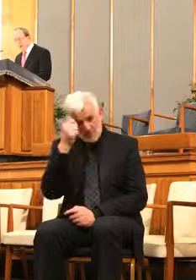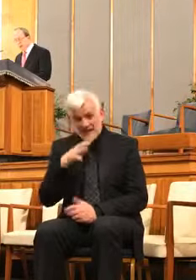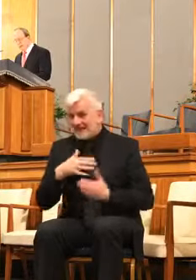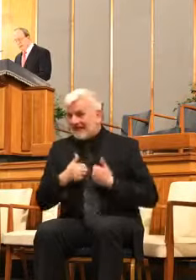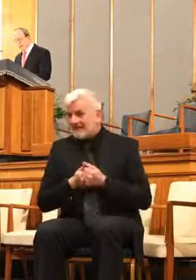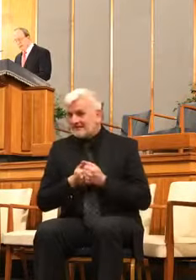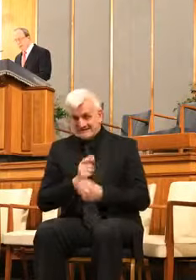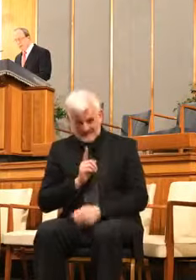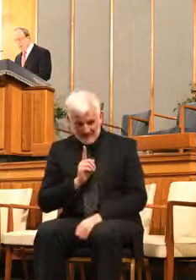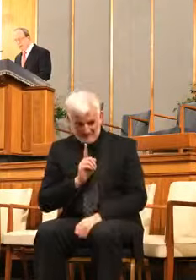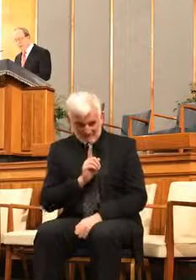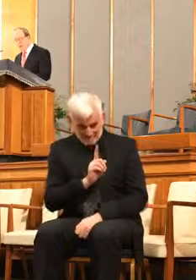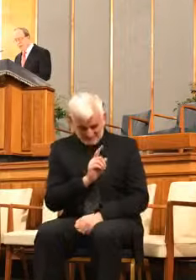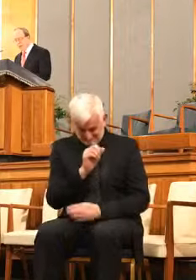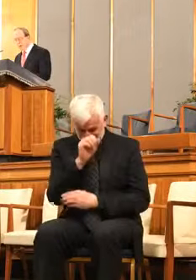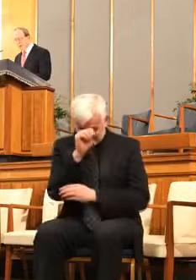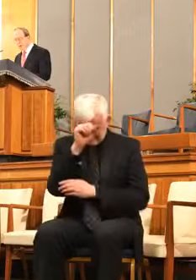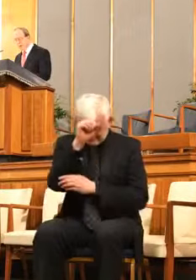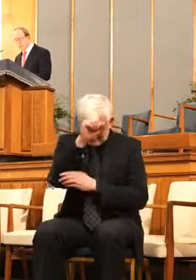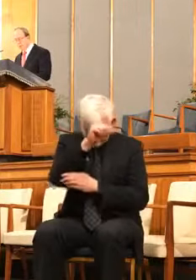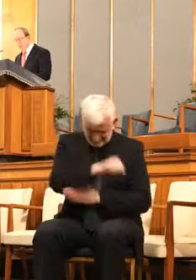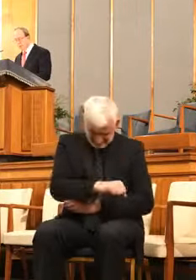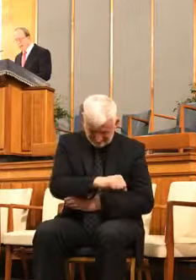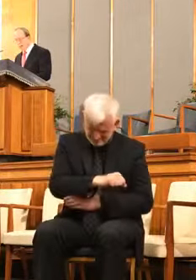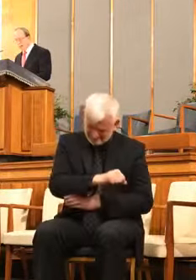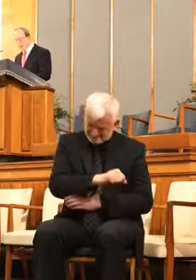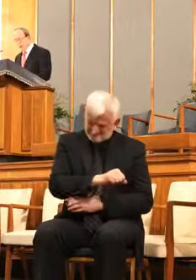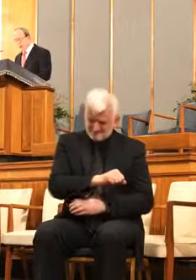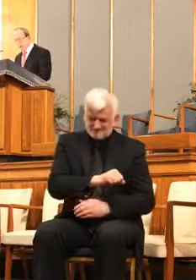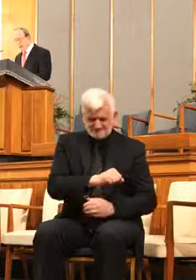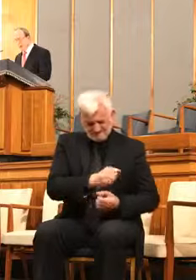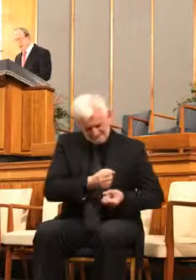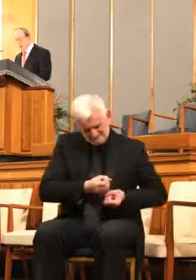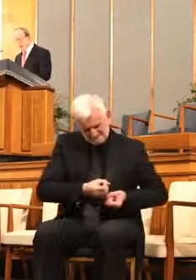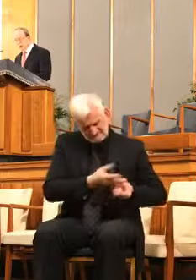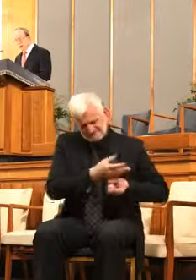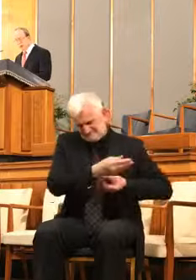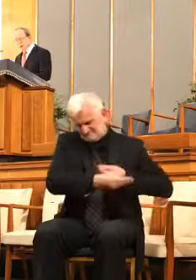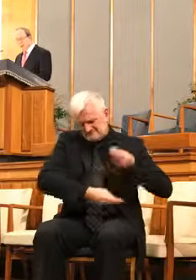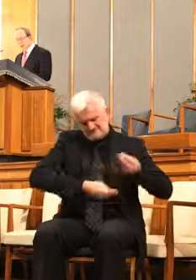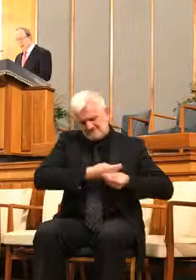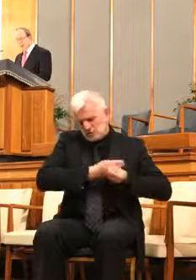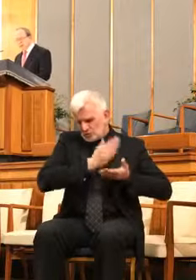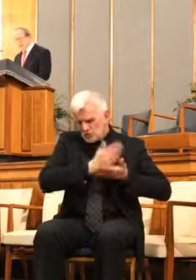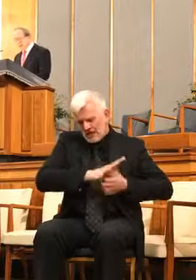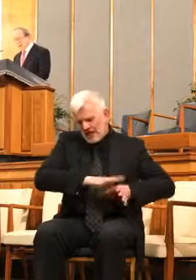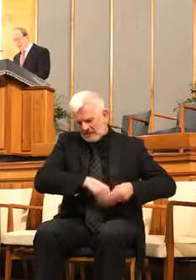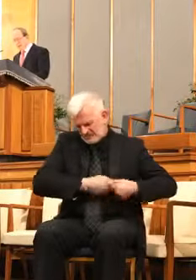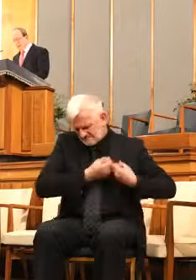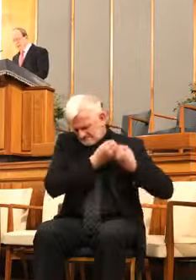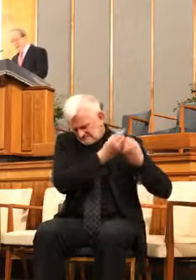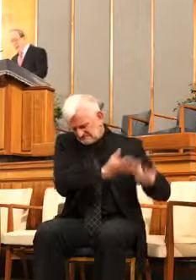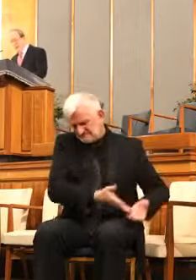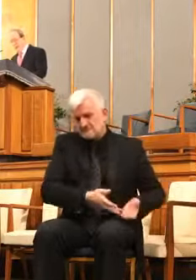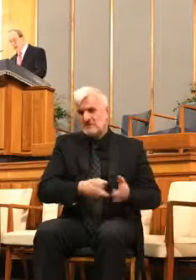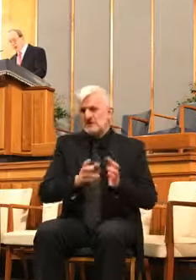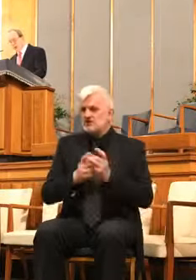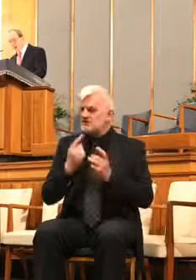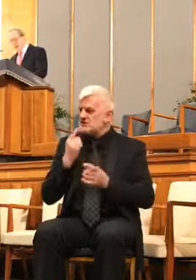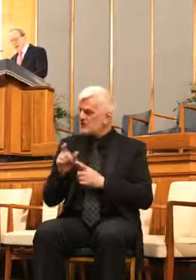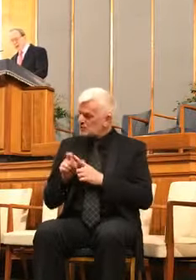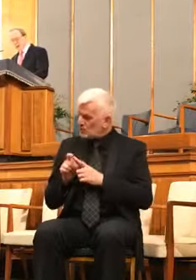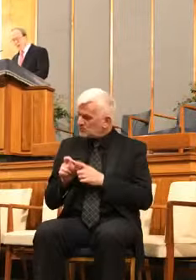her, came and fell down before him, and told him all the truth. And he said unto her,